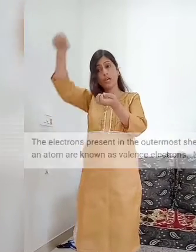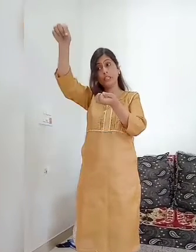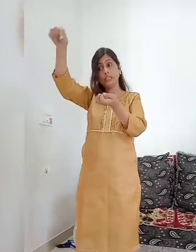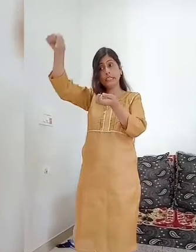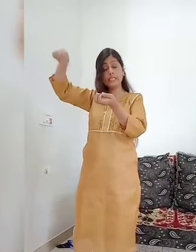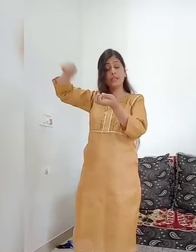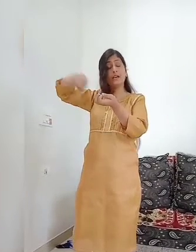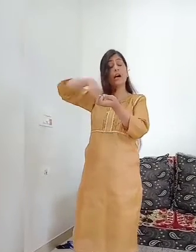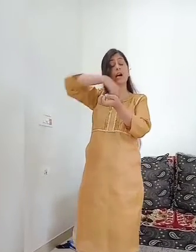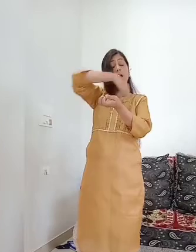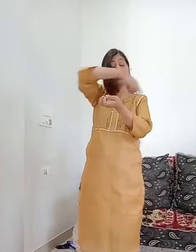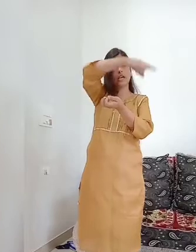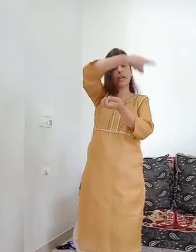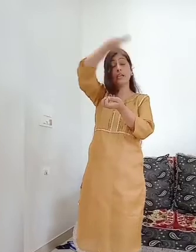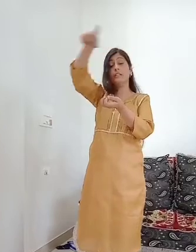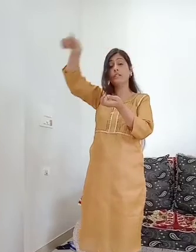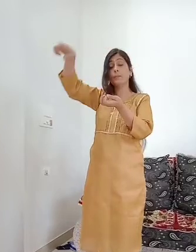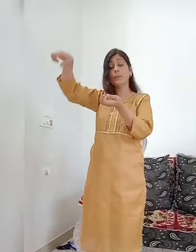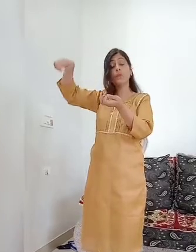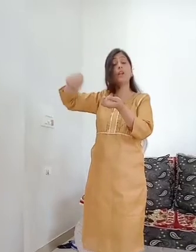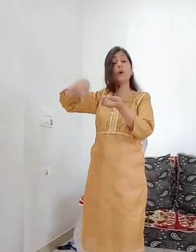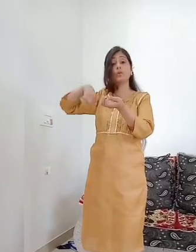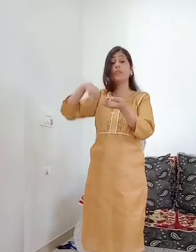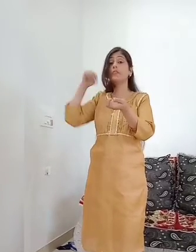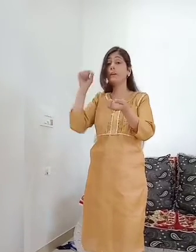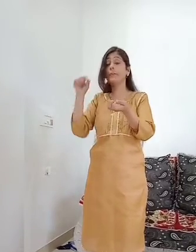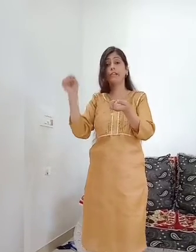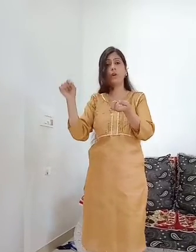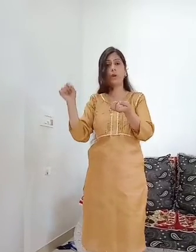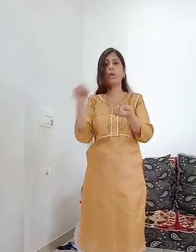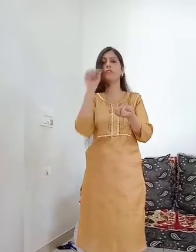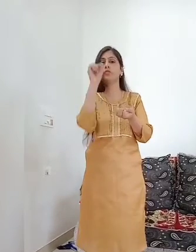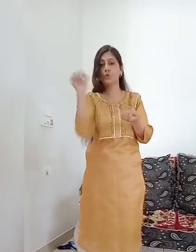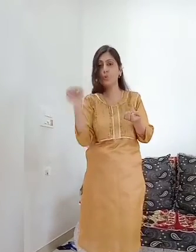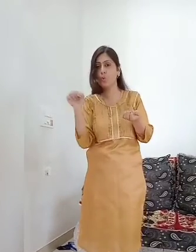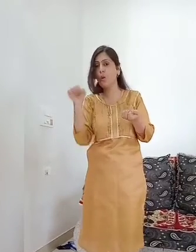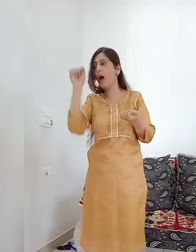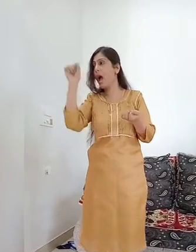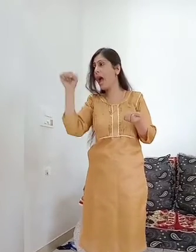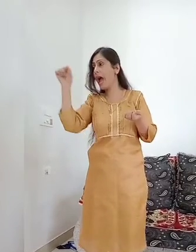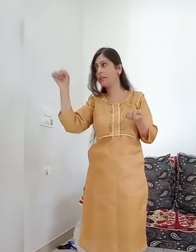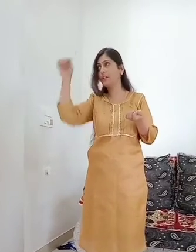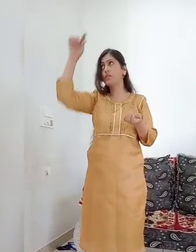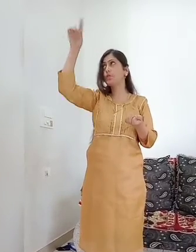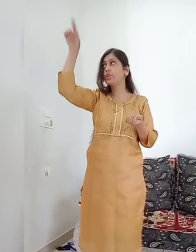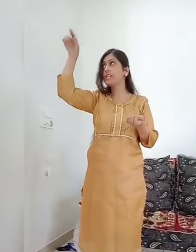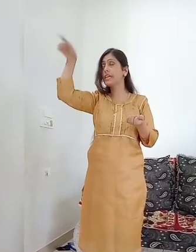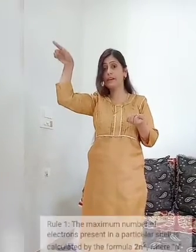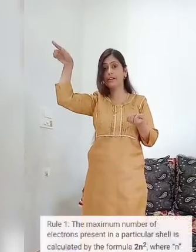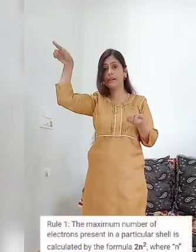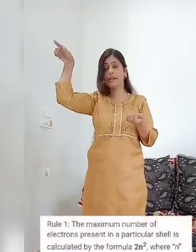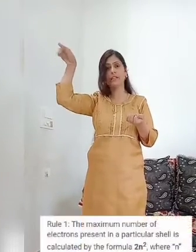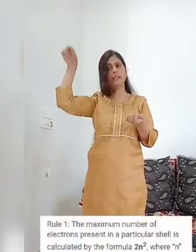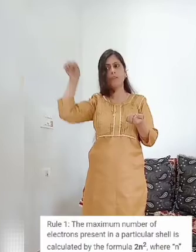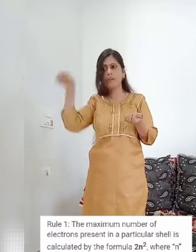in these shell, number of electrons filled by the formula of 2 n square. And where is